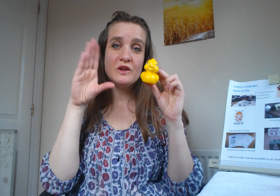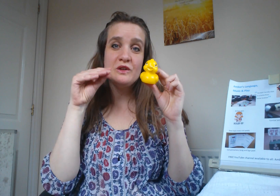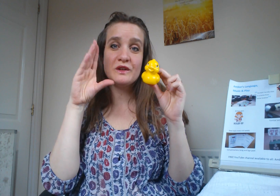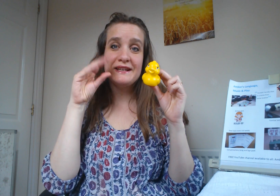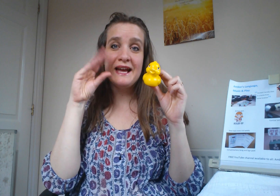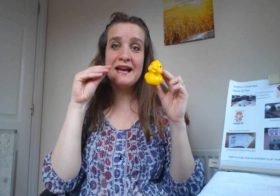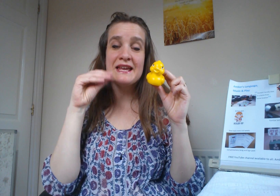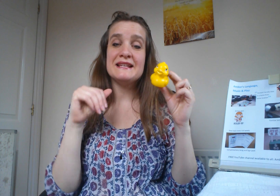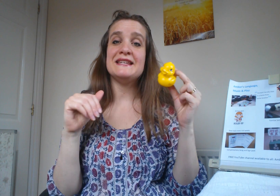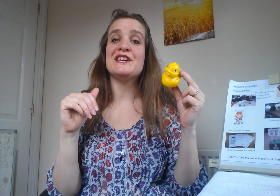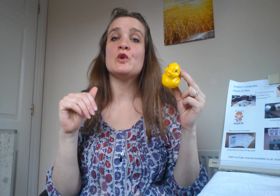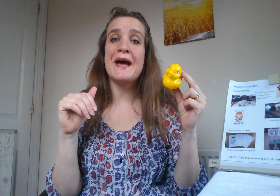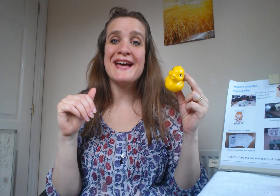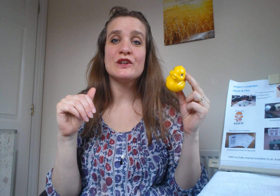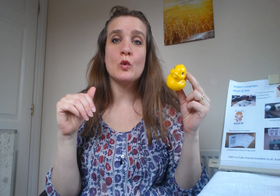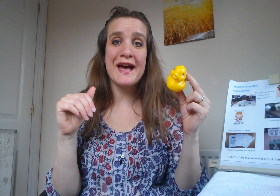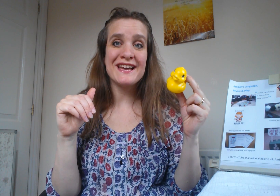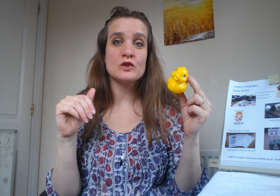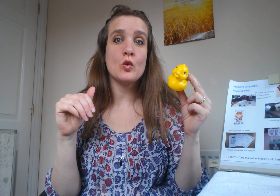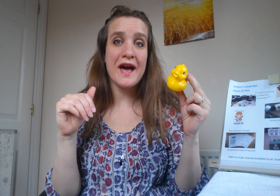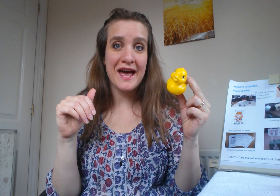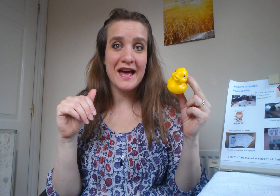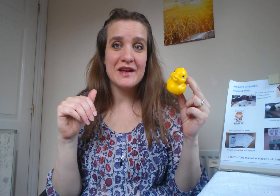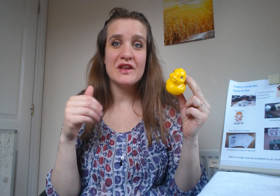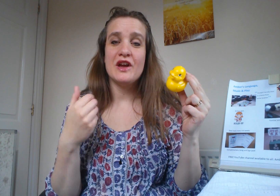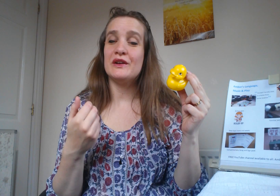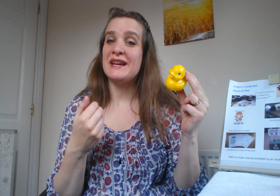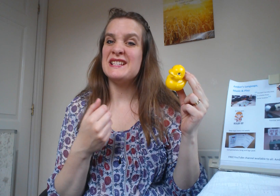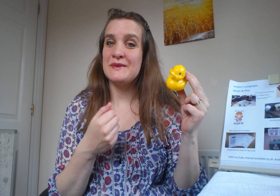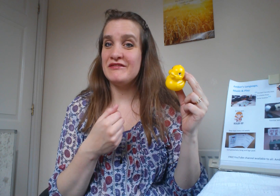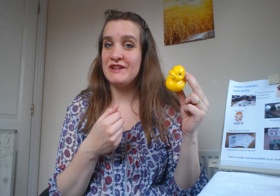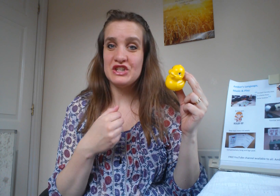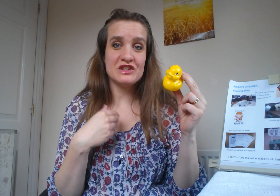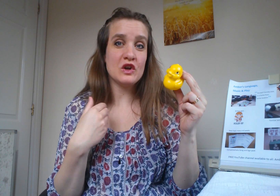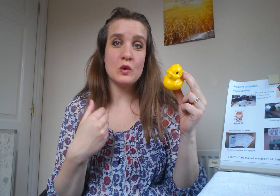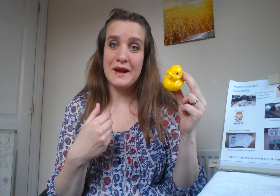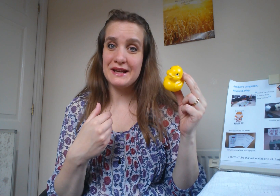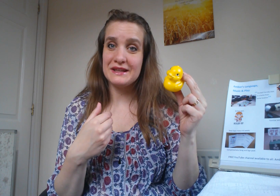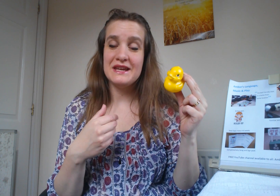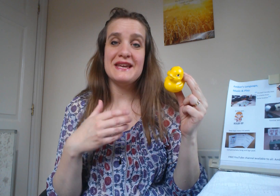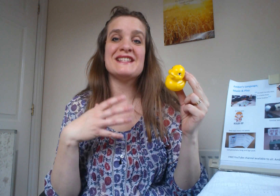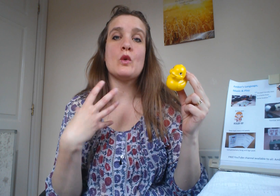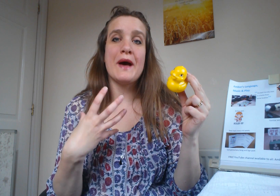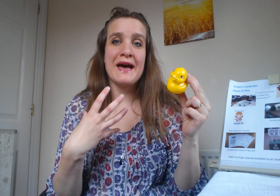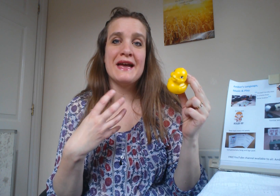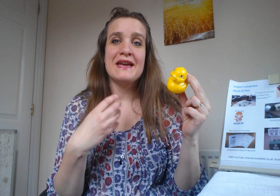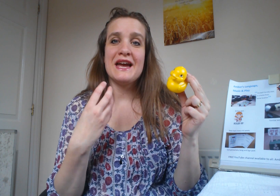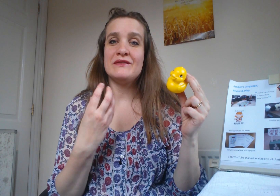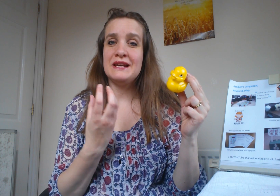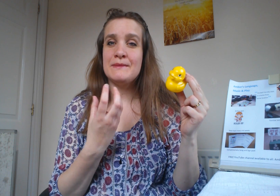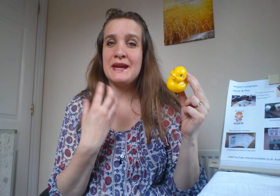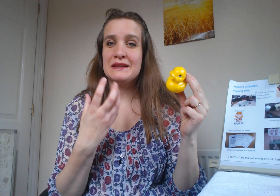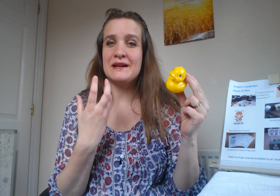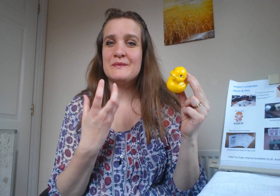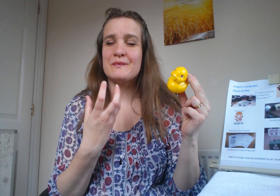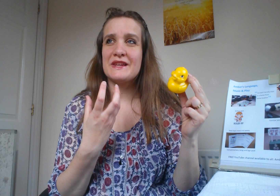Le canard dit coin, coin, coin. Okay, so in French it's not quack, it's coin. And really make that